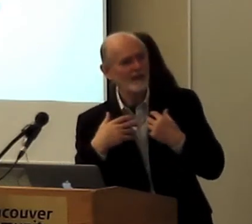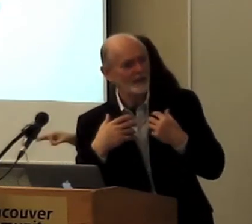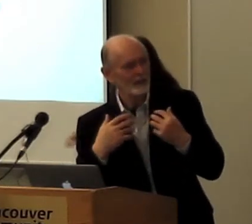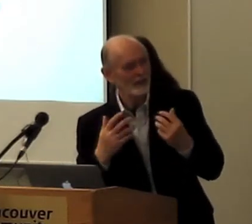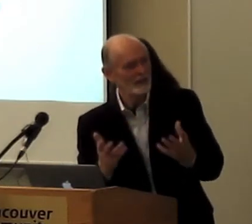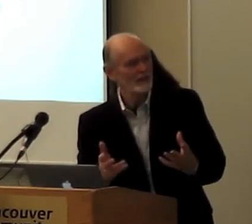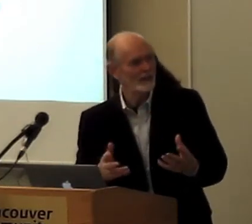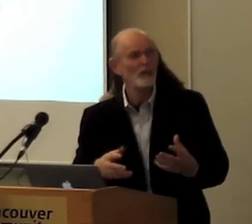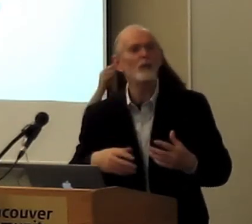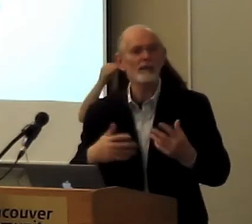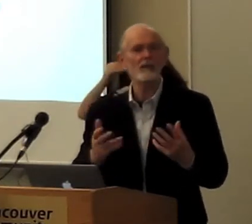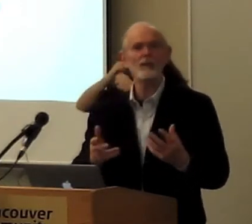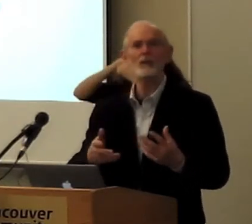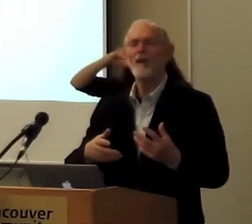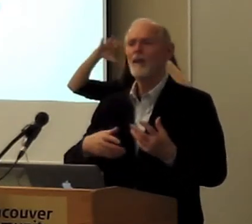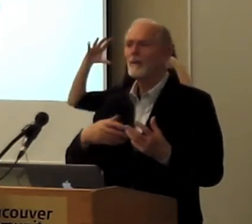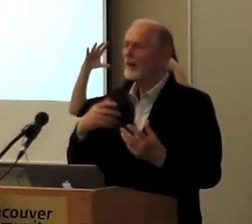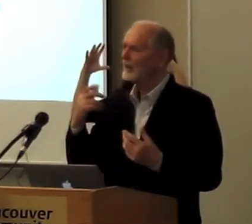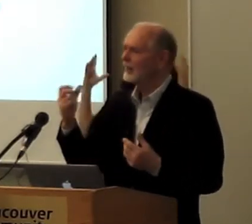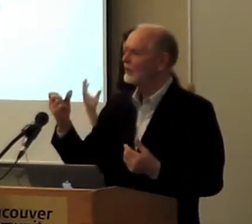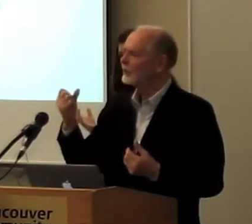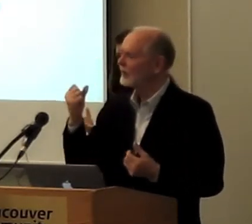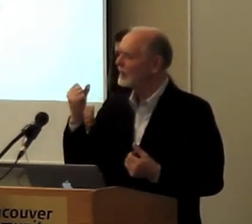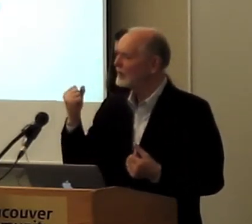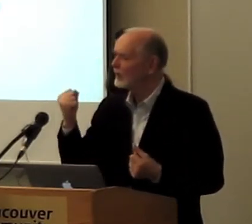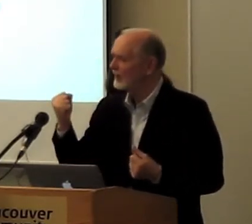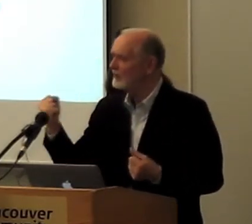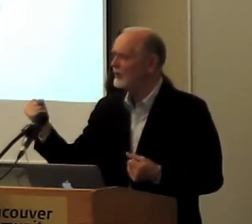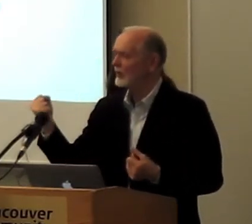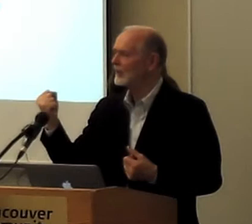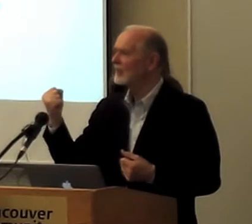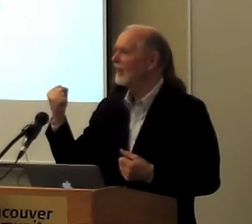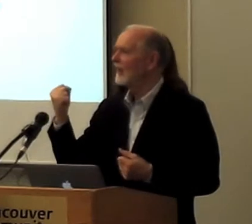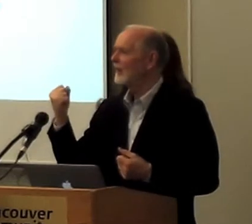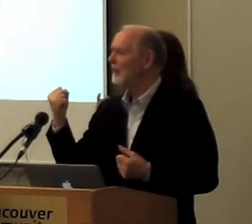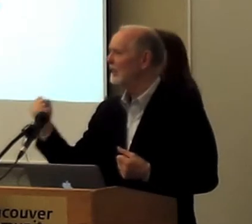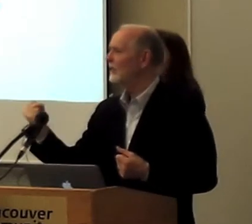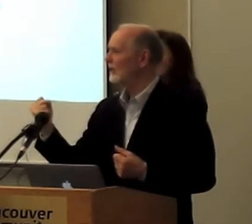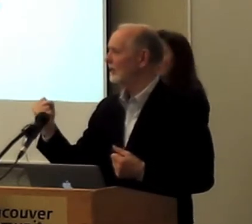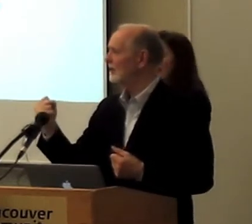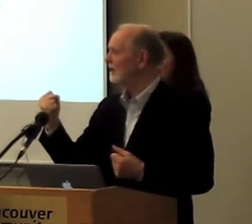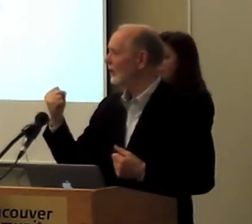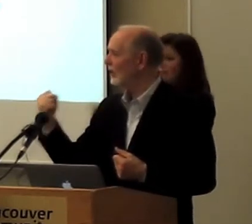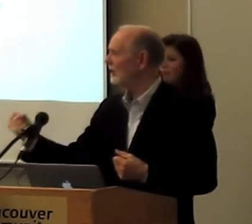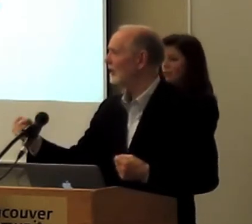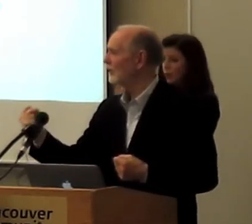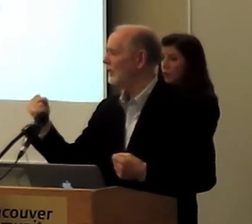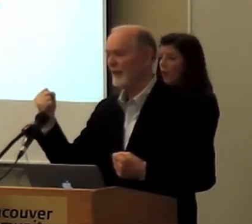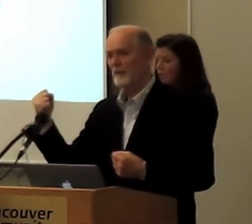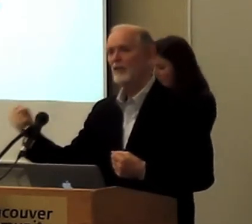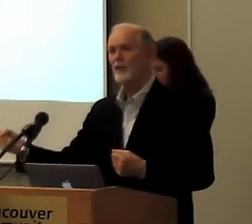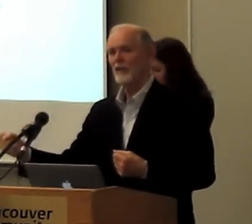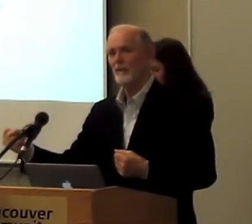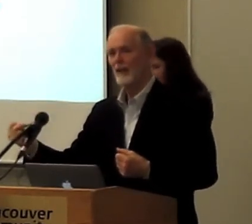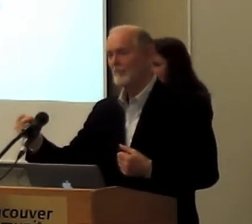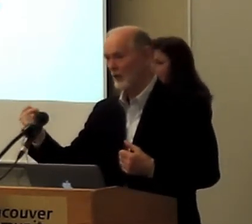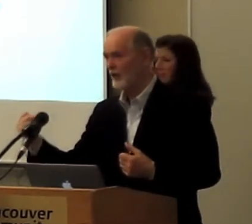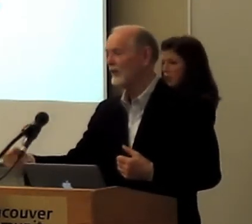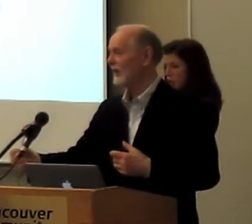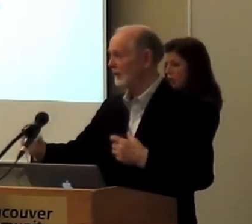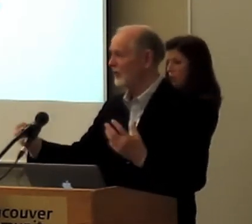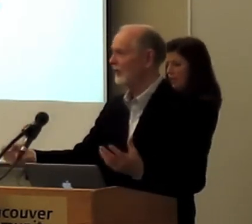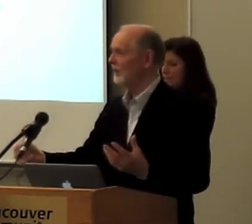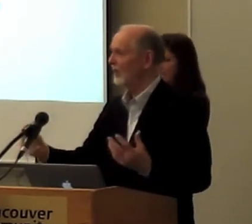students are that you're teaching, you will want to find out what images are central to the concepts I'm teaching,